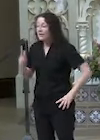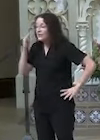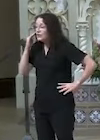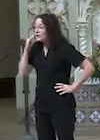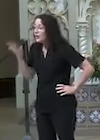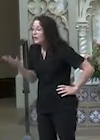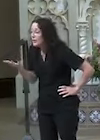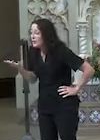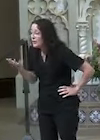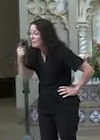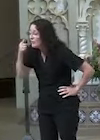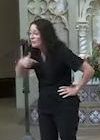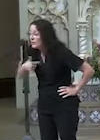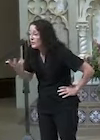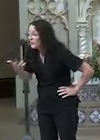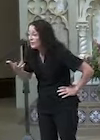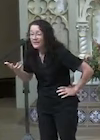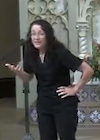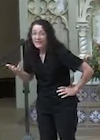she had for me?